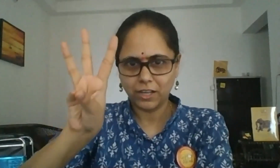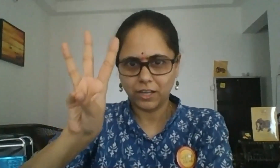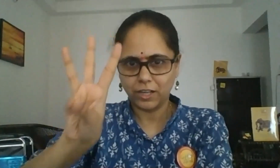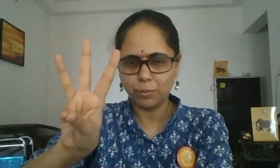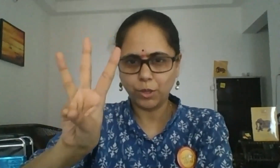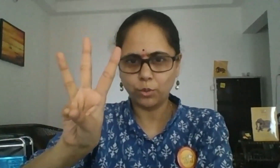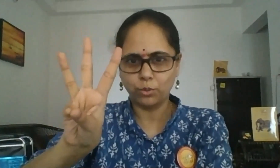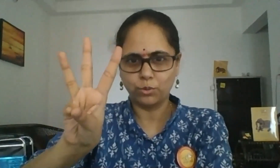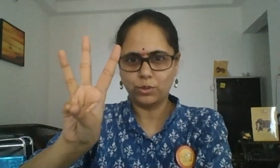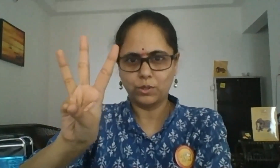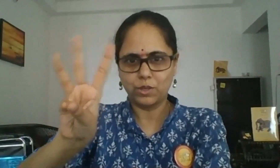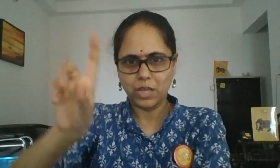W,